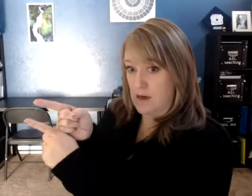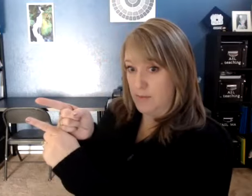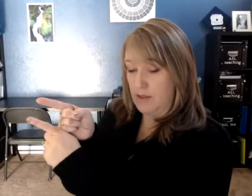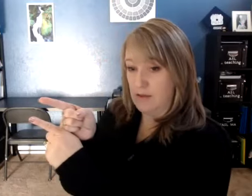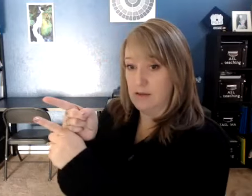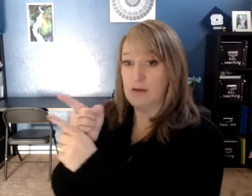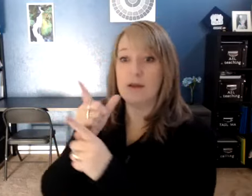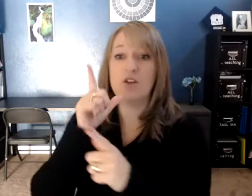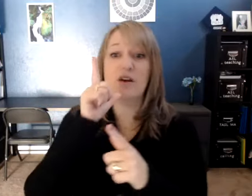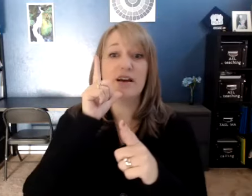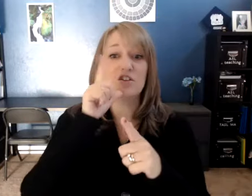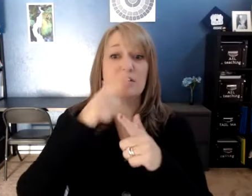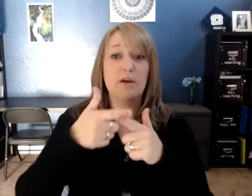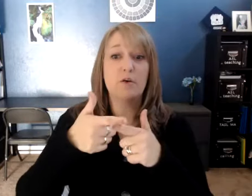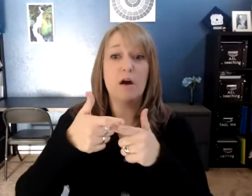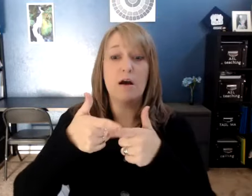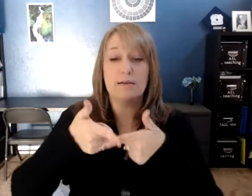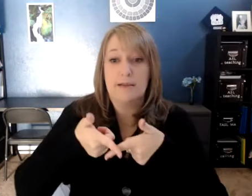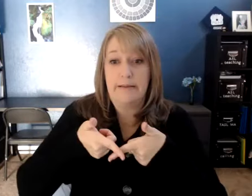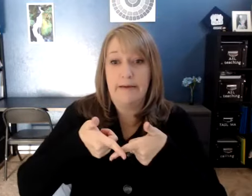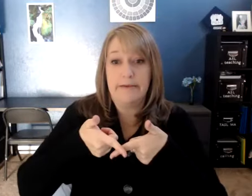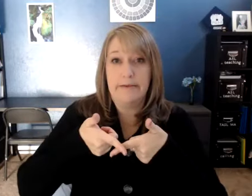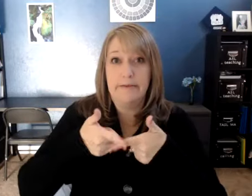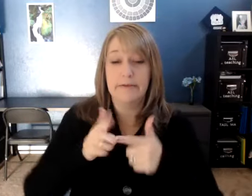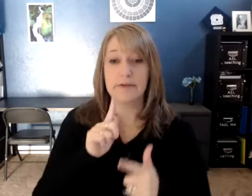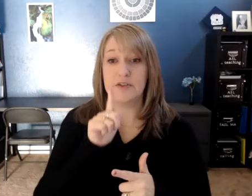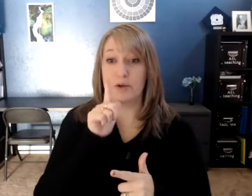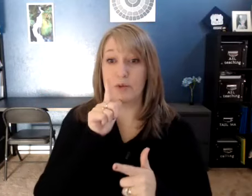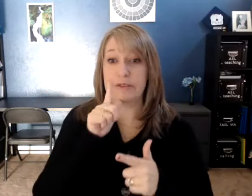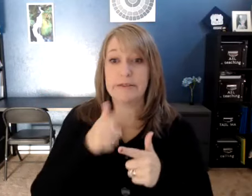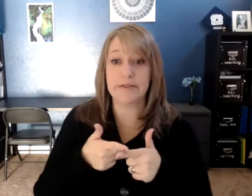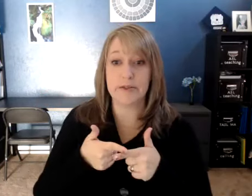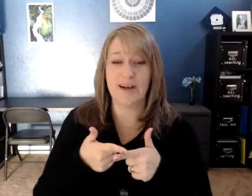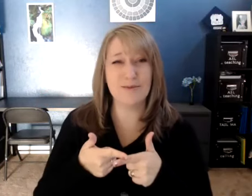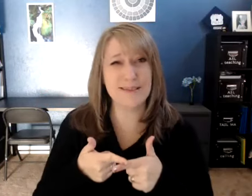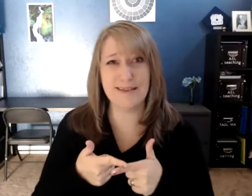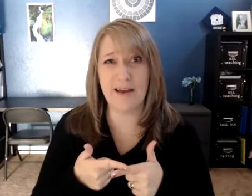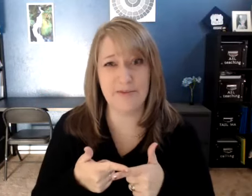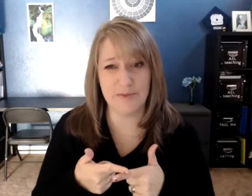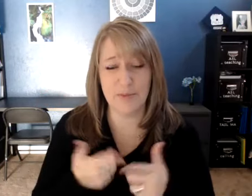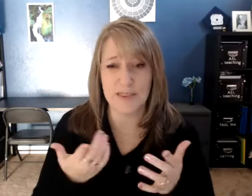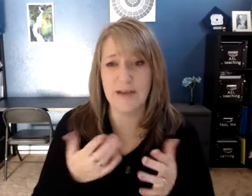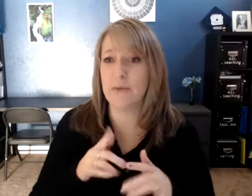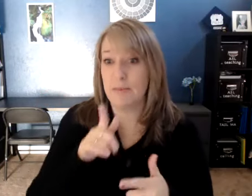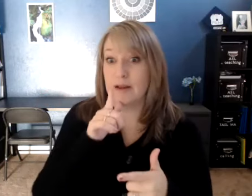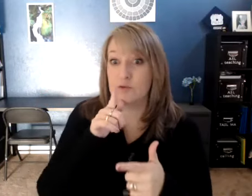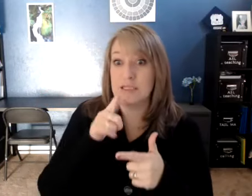top here, you actually cross like that. So sister. I don't see a lot of deaf people sign it that way, but I do see